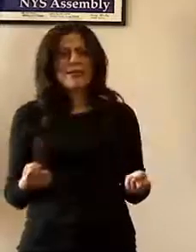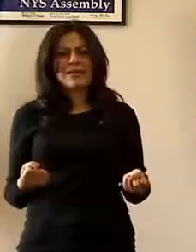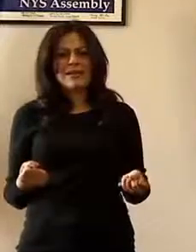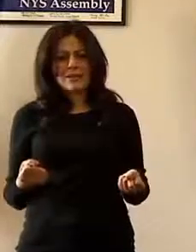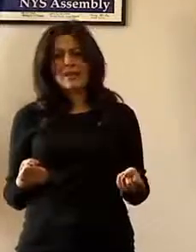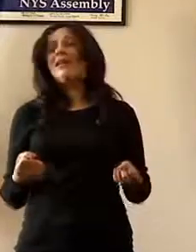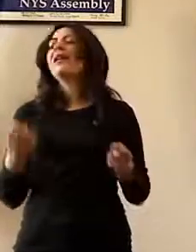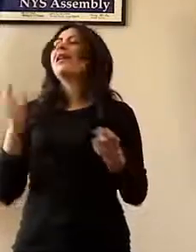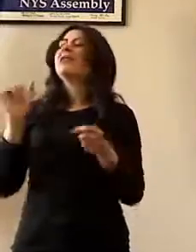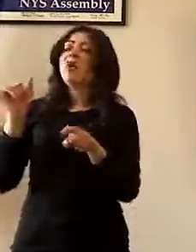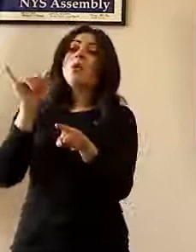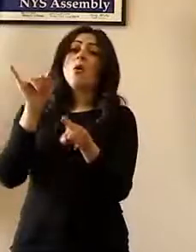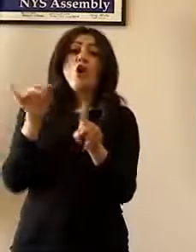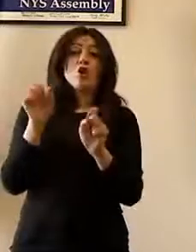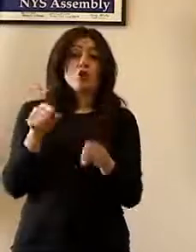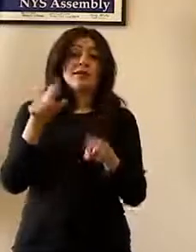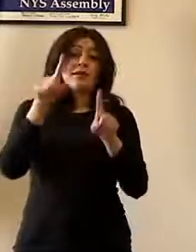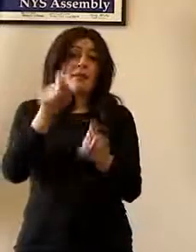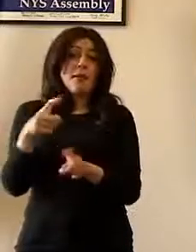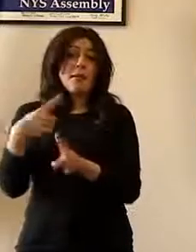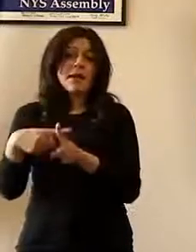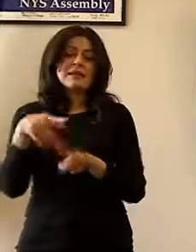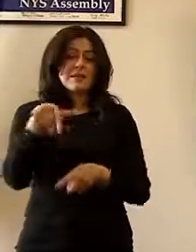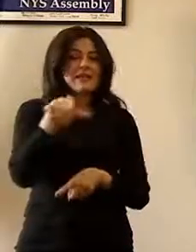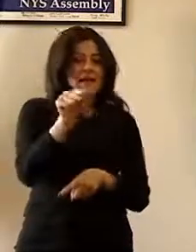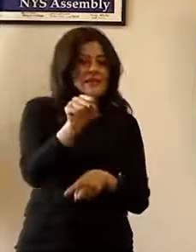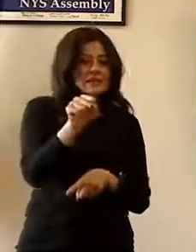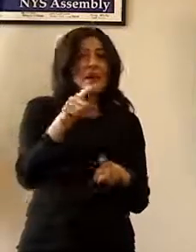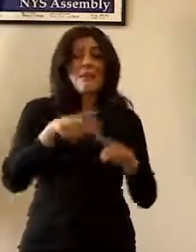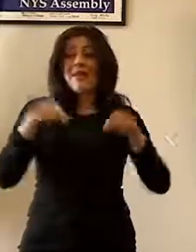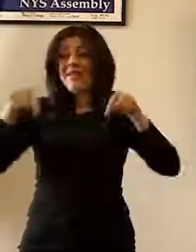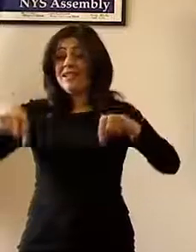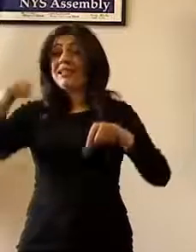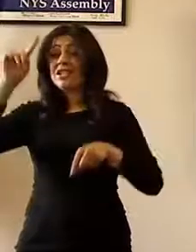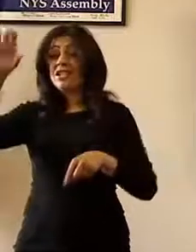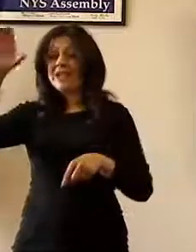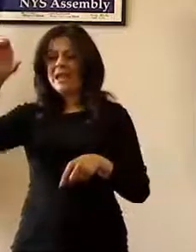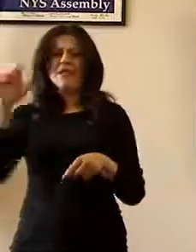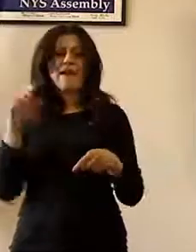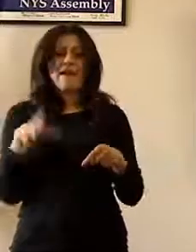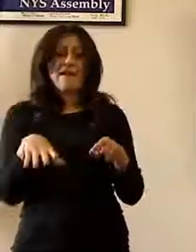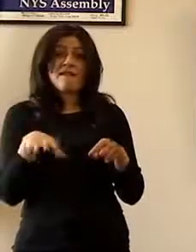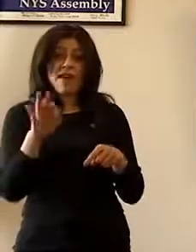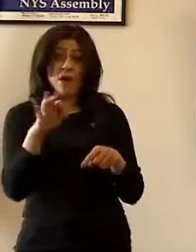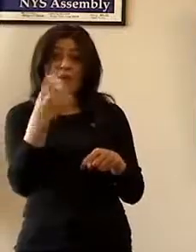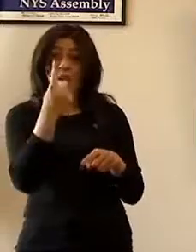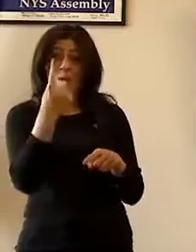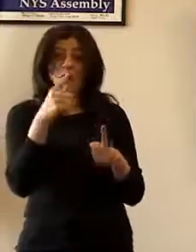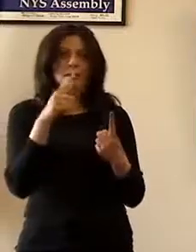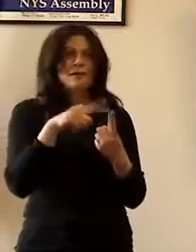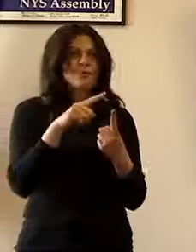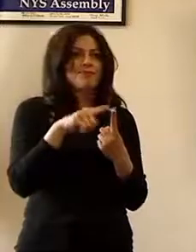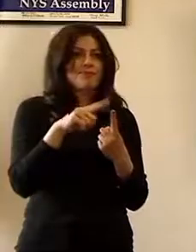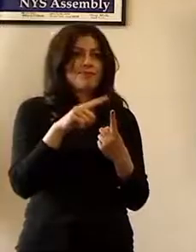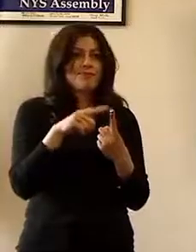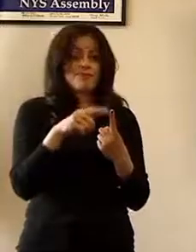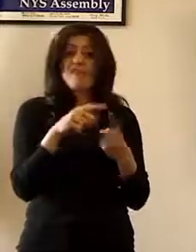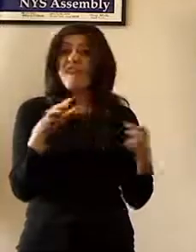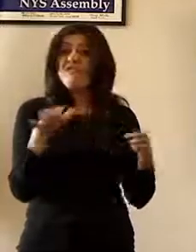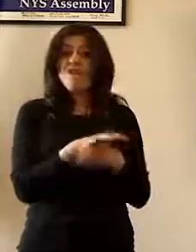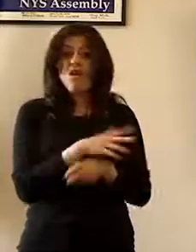is yes, they could test positive, but in Dutchess County, we have not had a case of someone who was